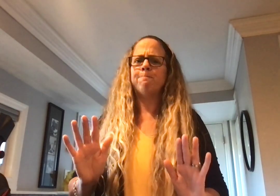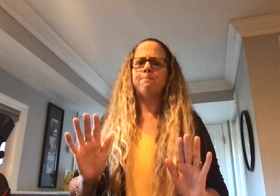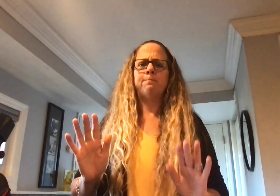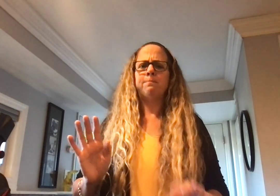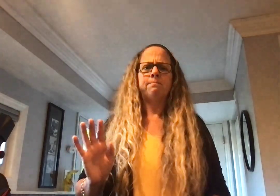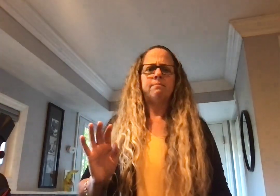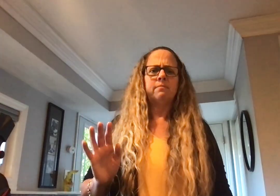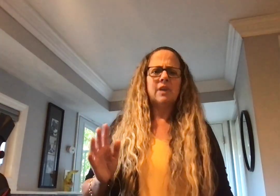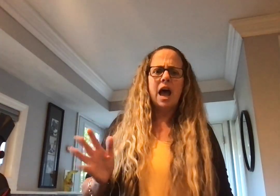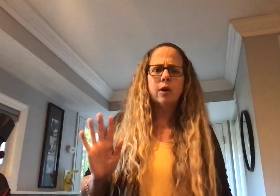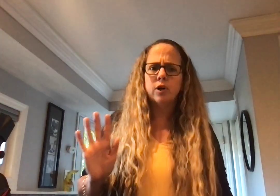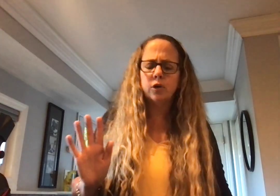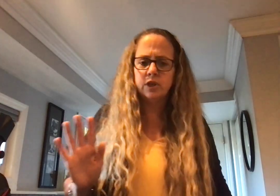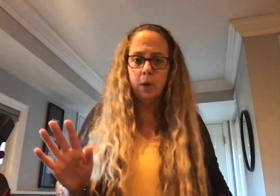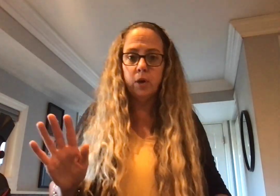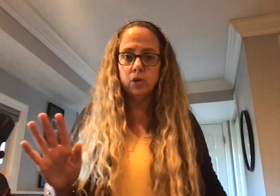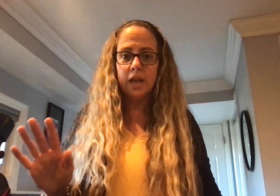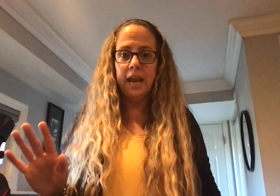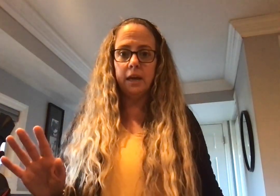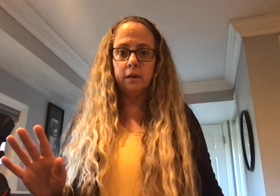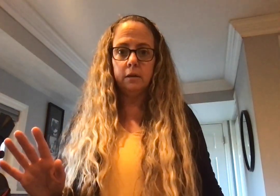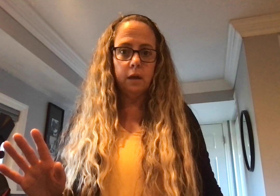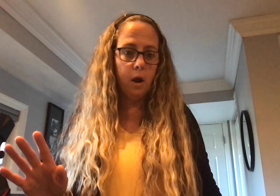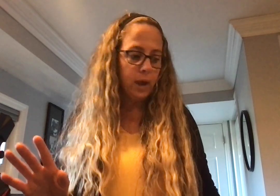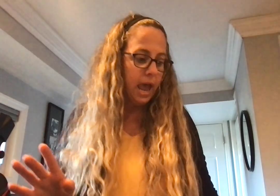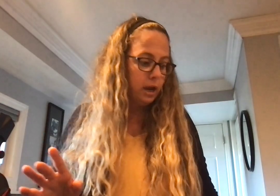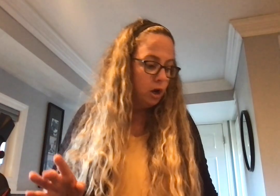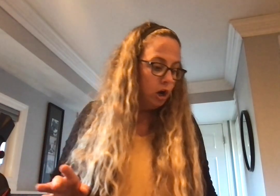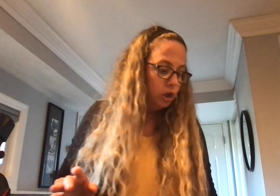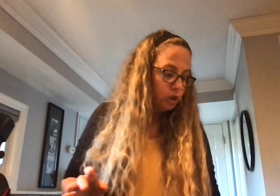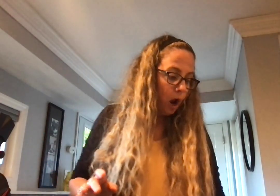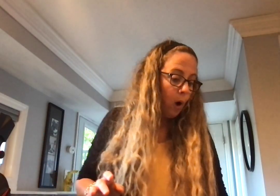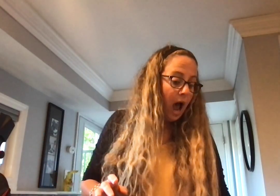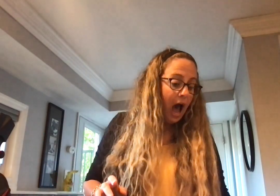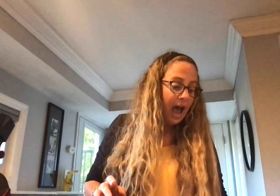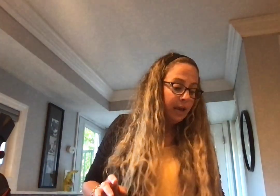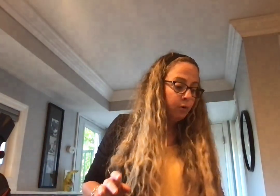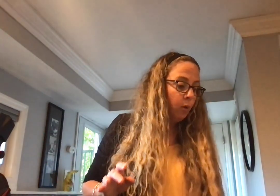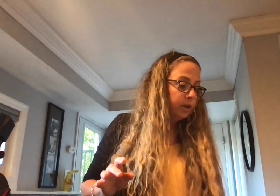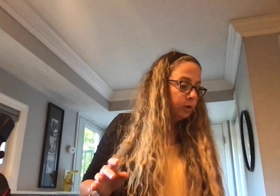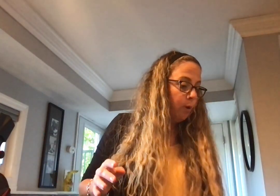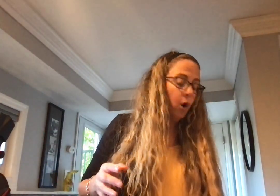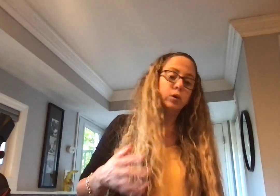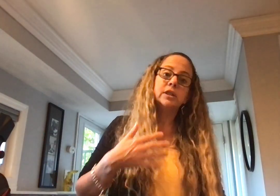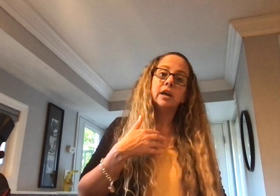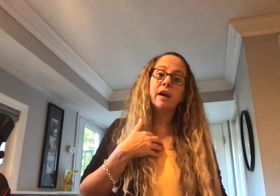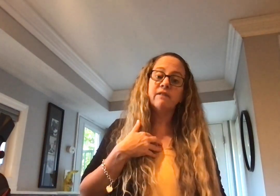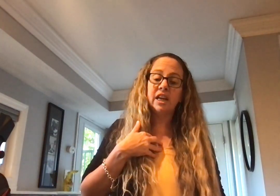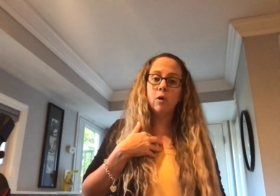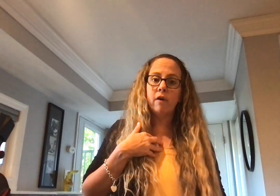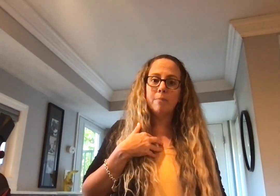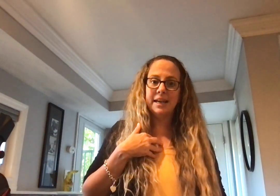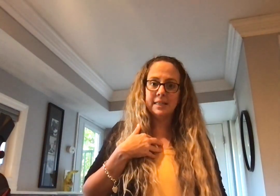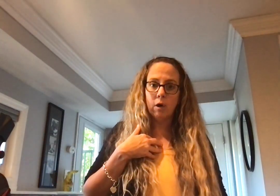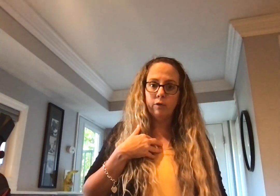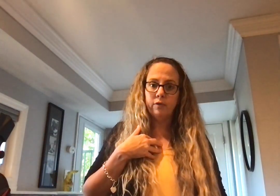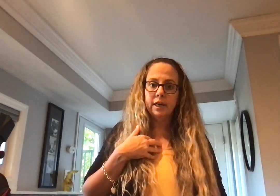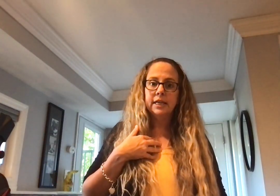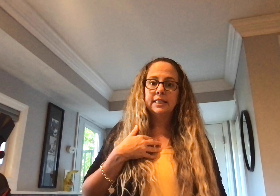understanding, I don't understand what you're saying. Okay? So I am going to post video of myself